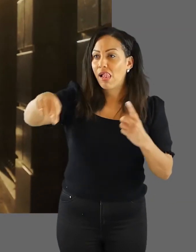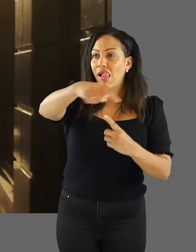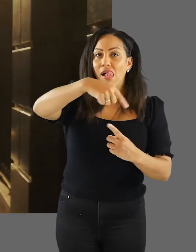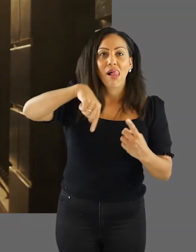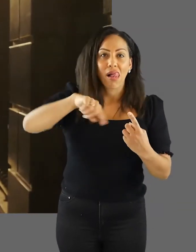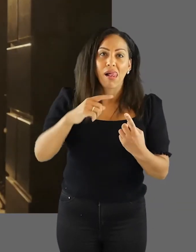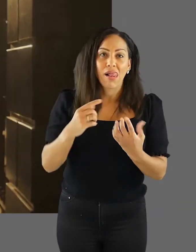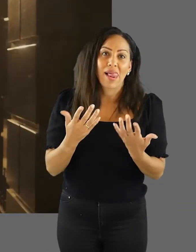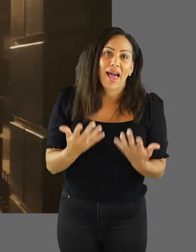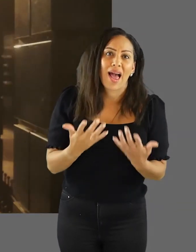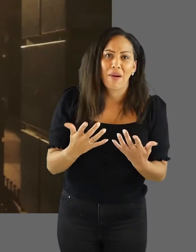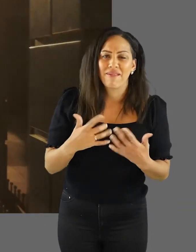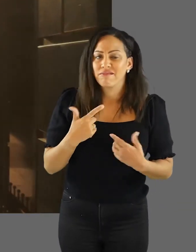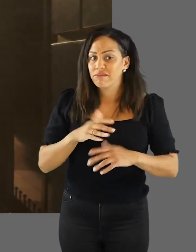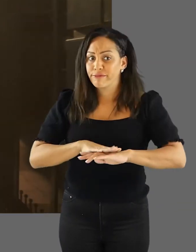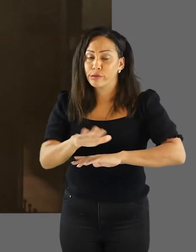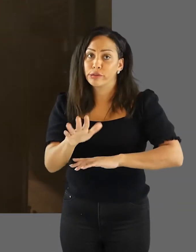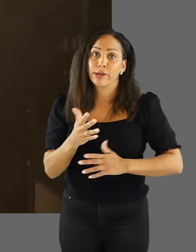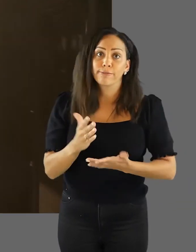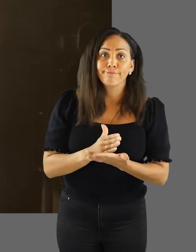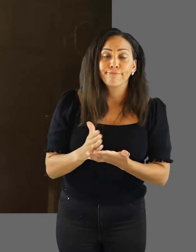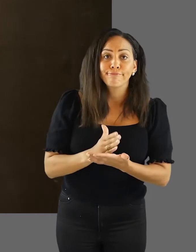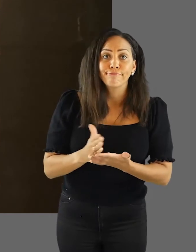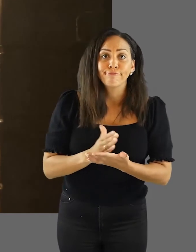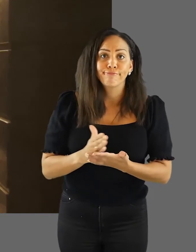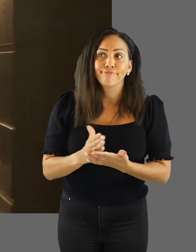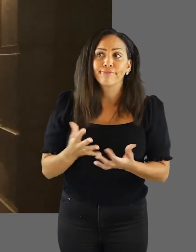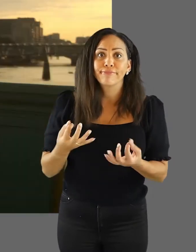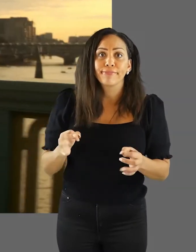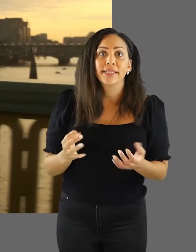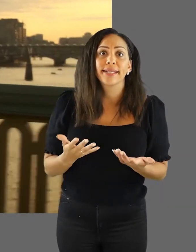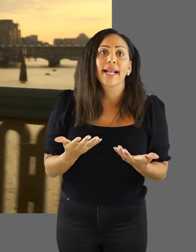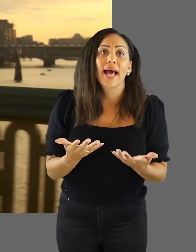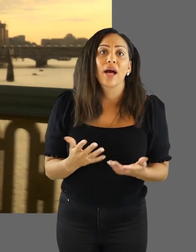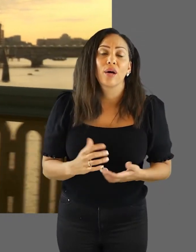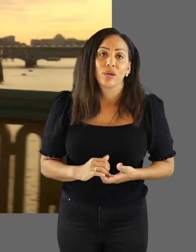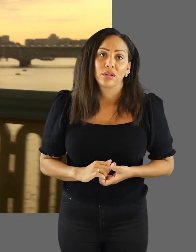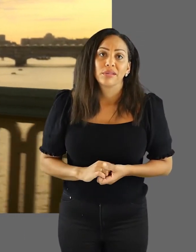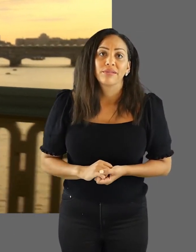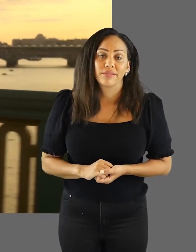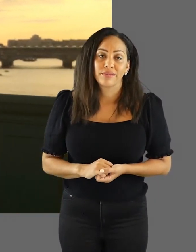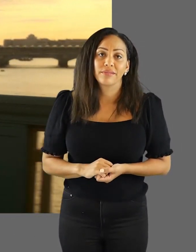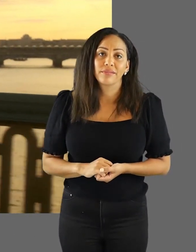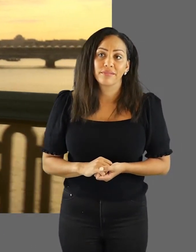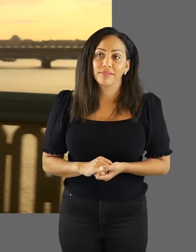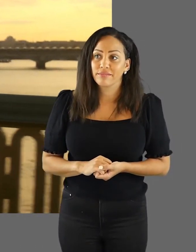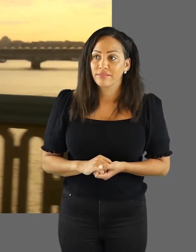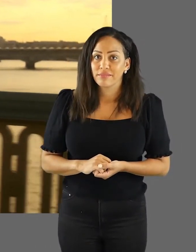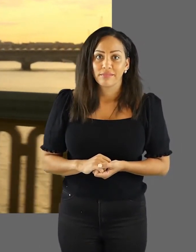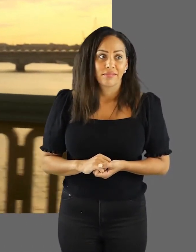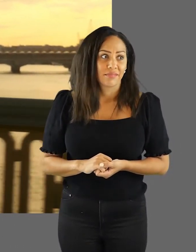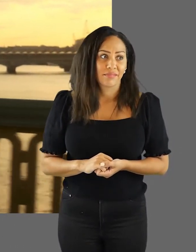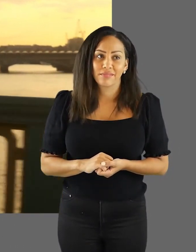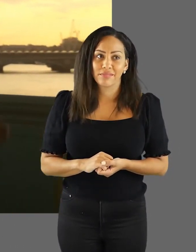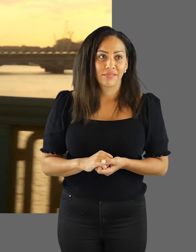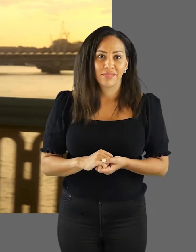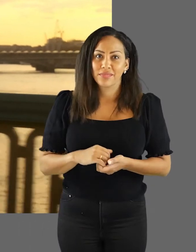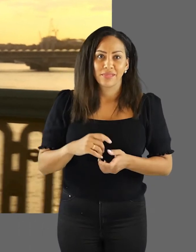this time with light. Silence breaks and fires burn bright. Shadows shake,